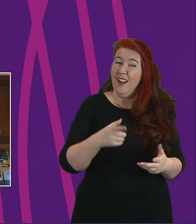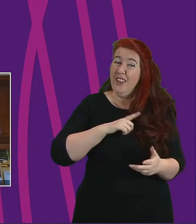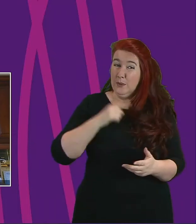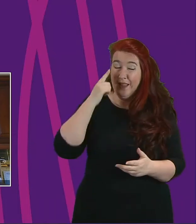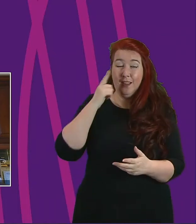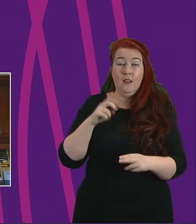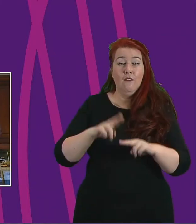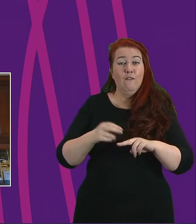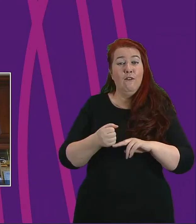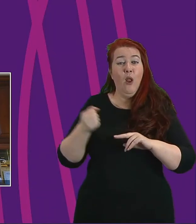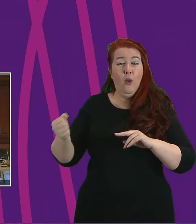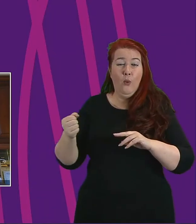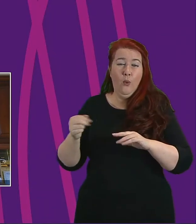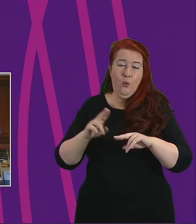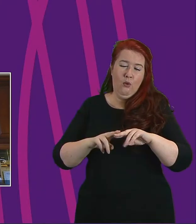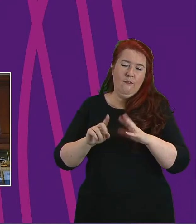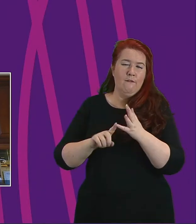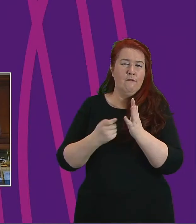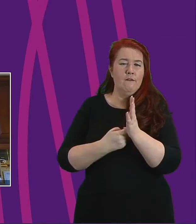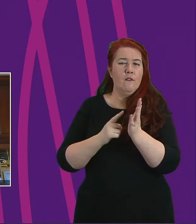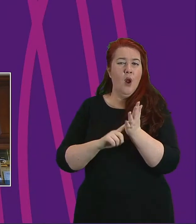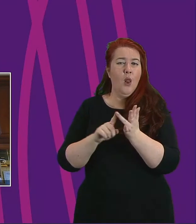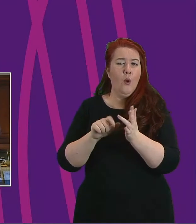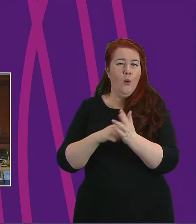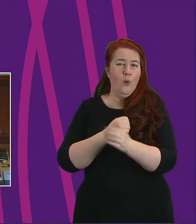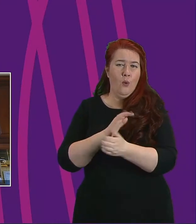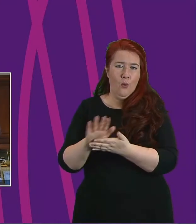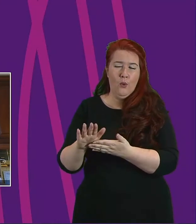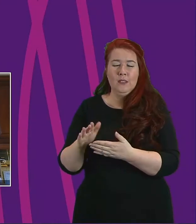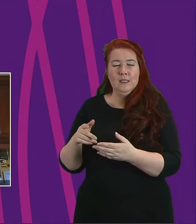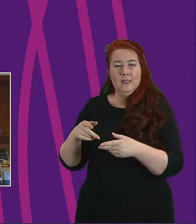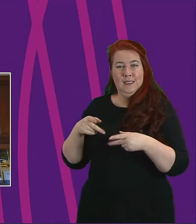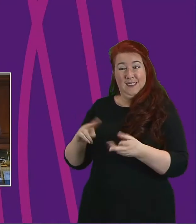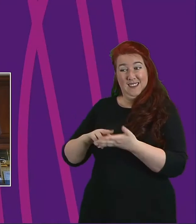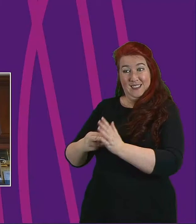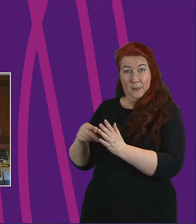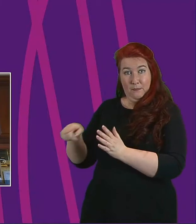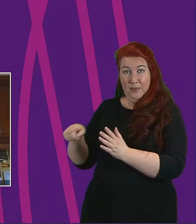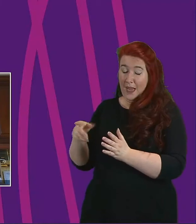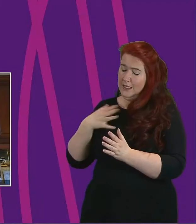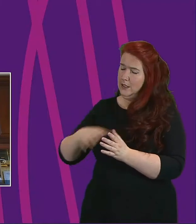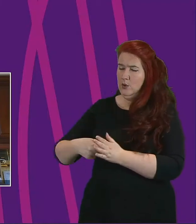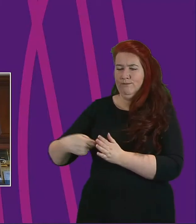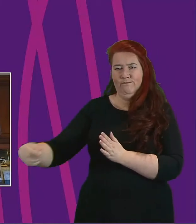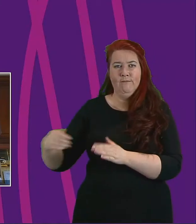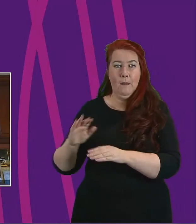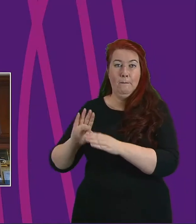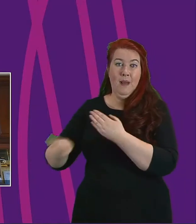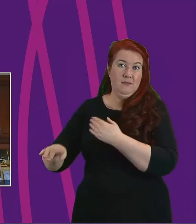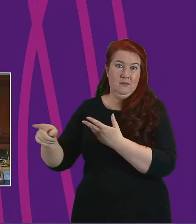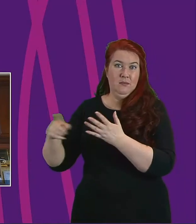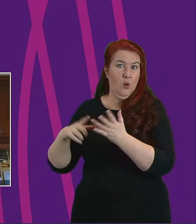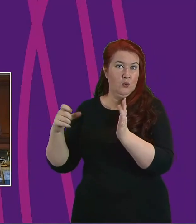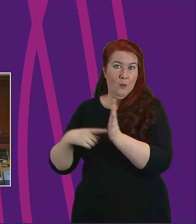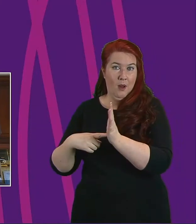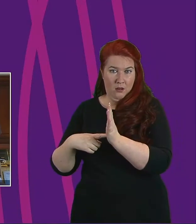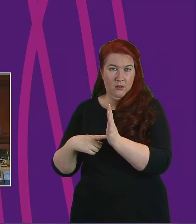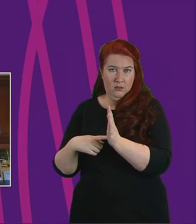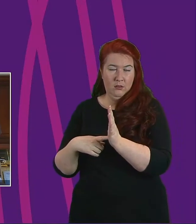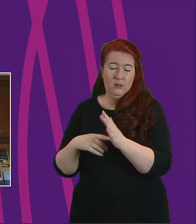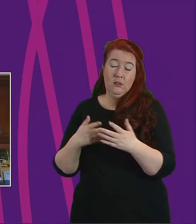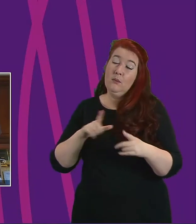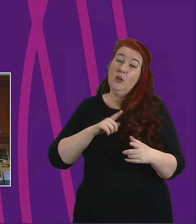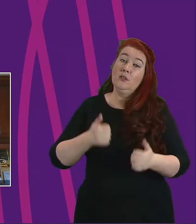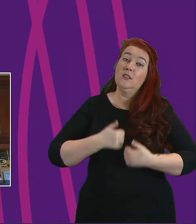scheme, Presiding Officer, needs to be extended, I think, beyond October. And indeed, just this morning, I spoke to a group of